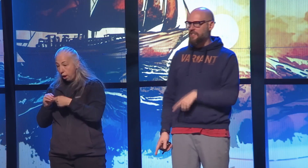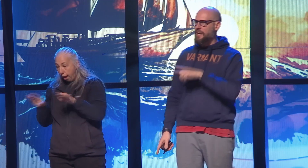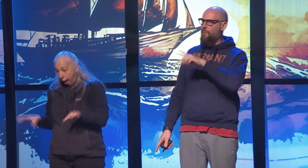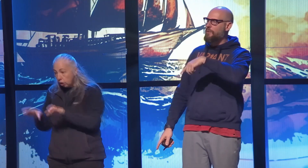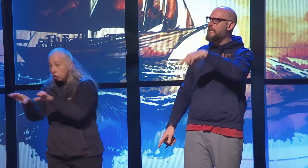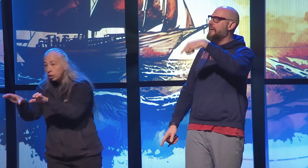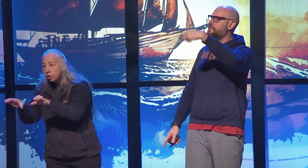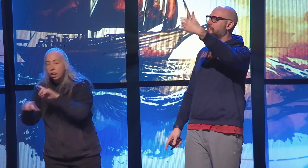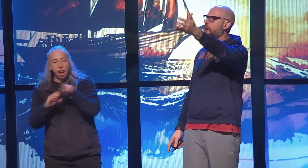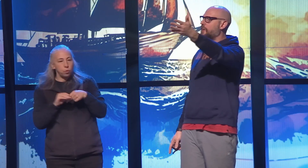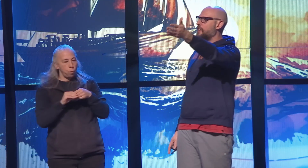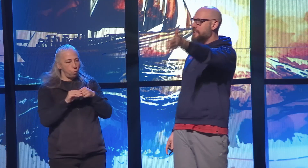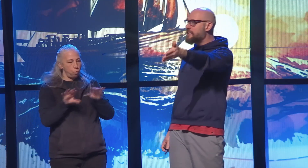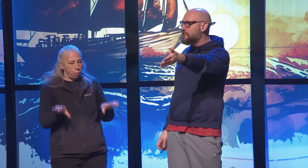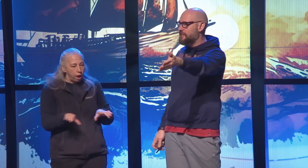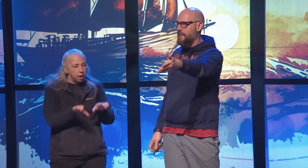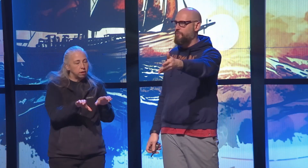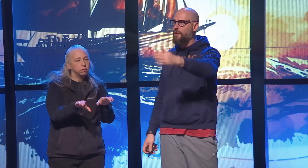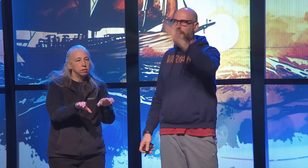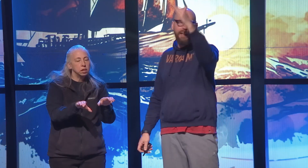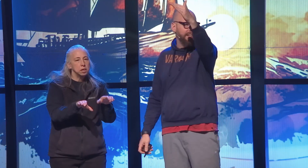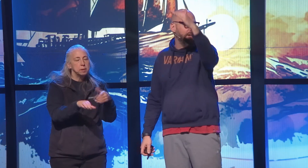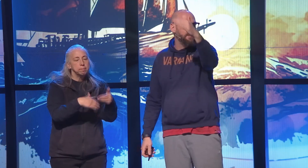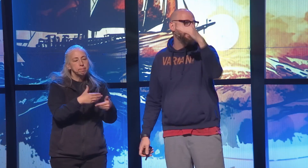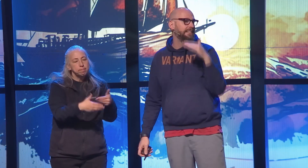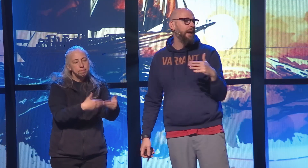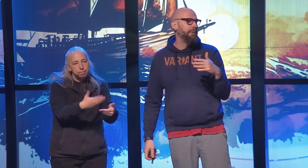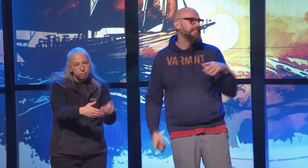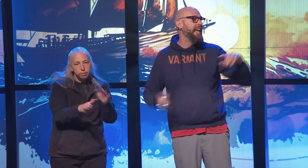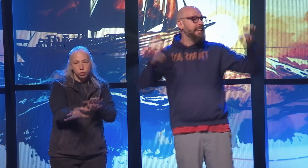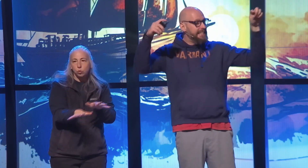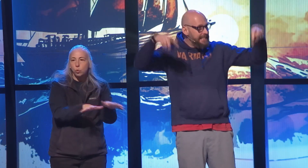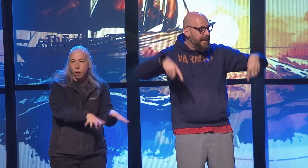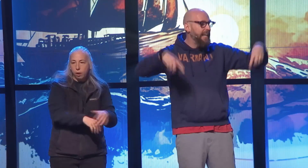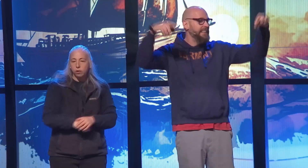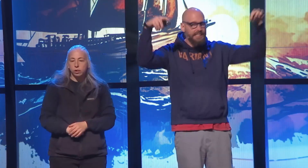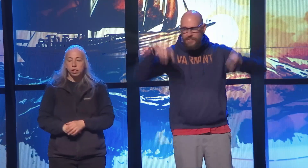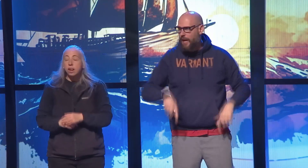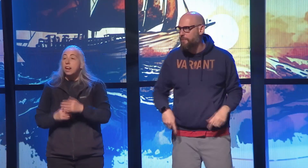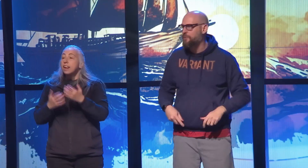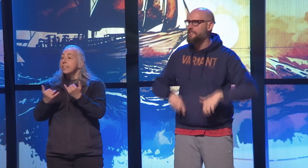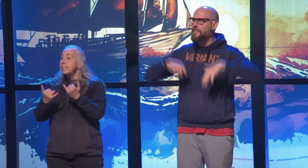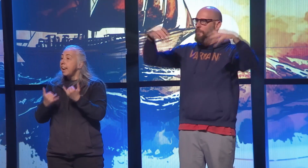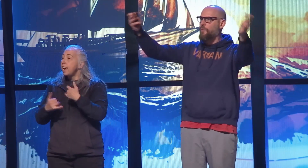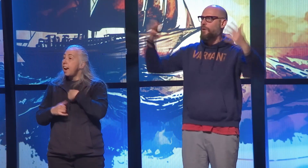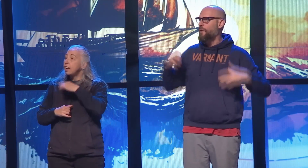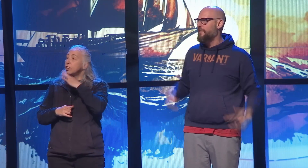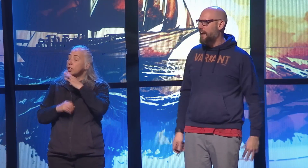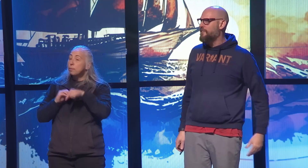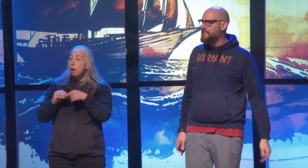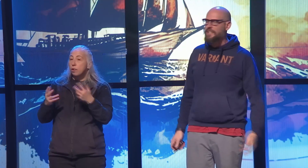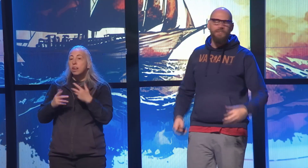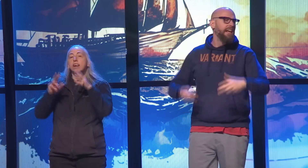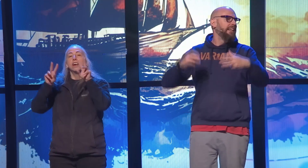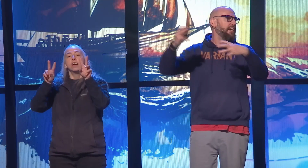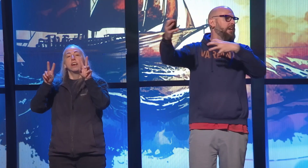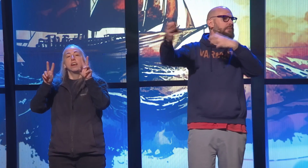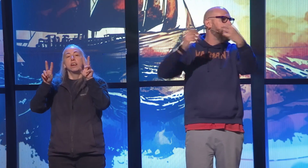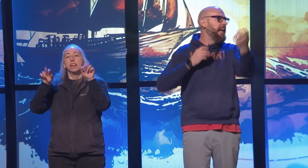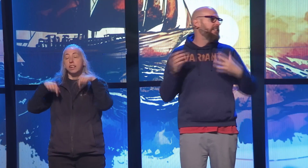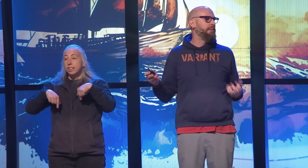not to take action? Now, when we gave the talk on Easter Sunday morning, and I kind of talked about the topics, today, this topic was the number one that I